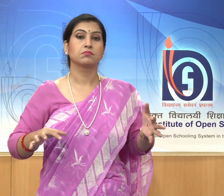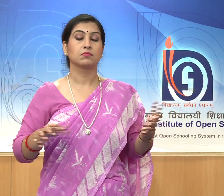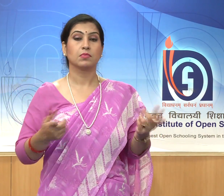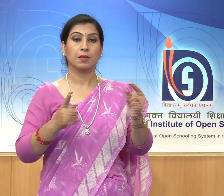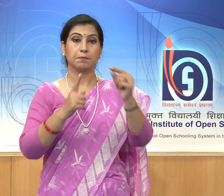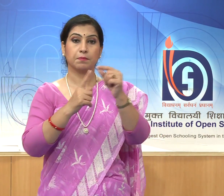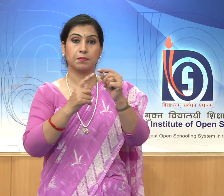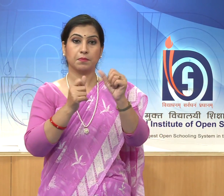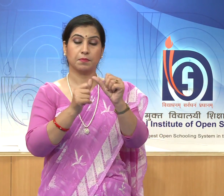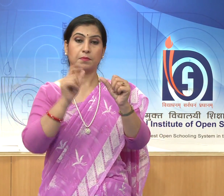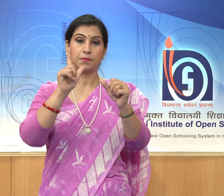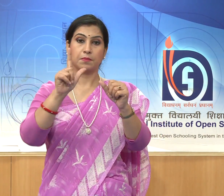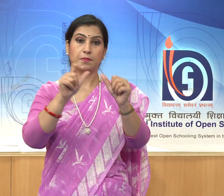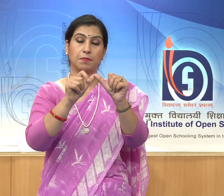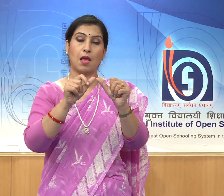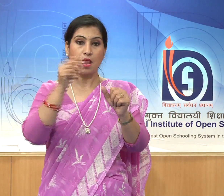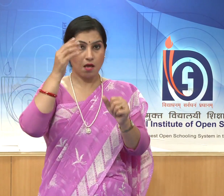of Pala dynasty,